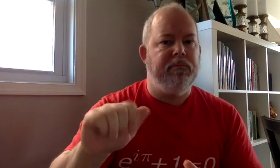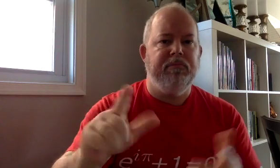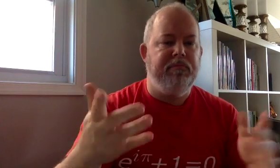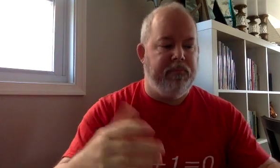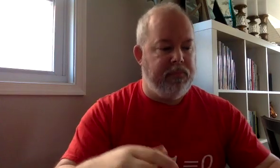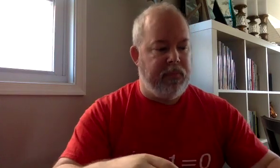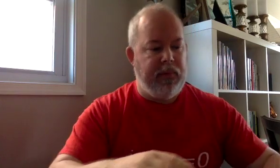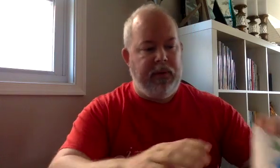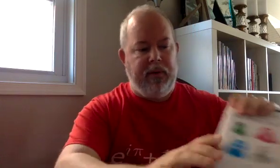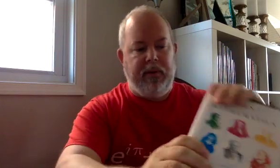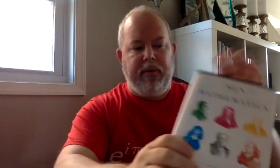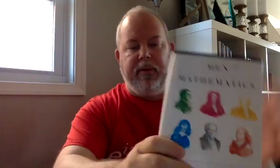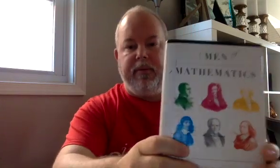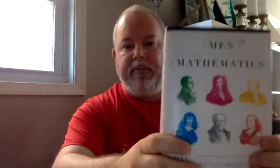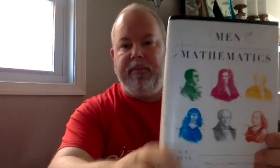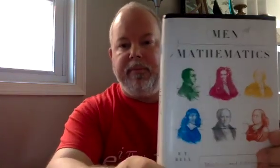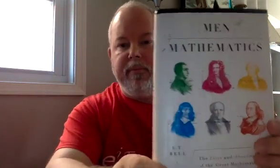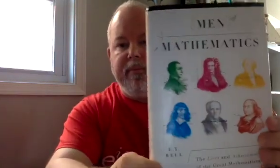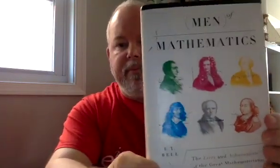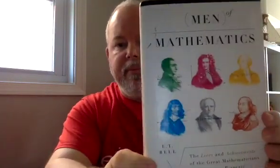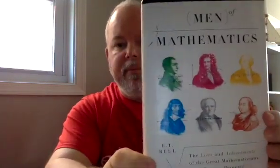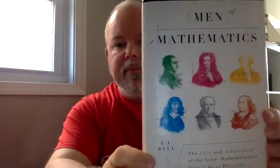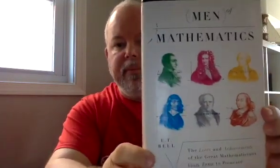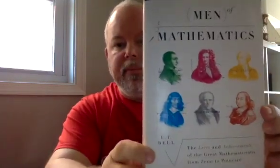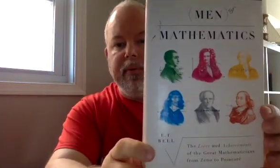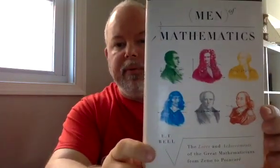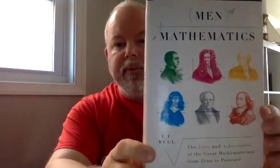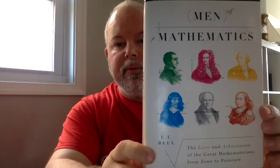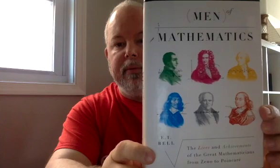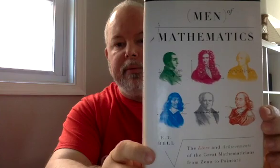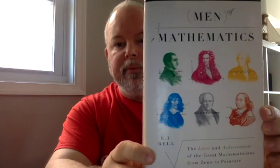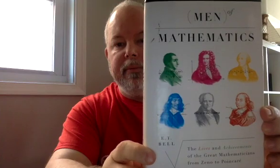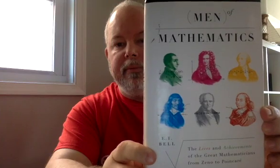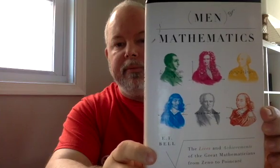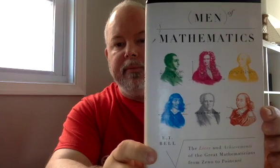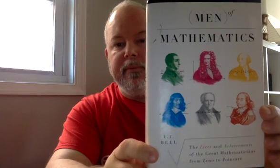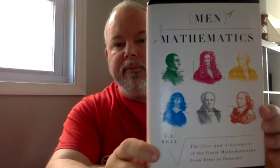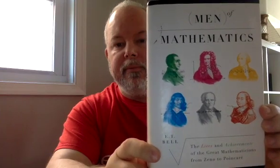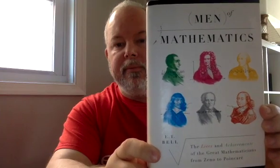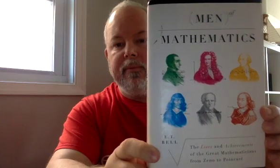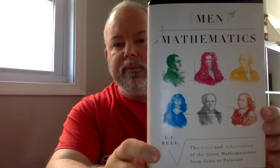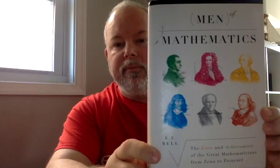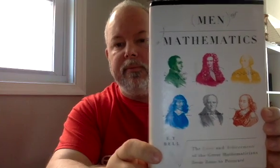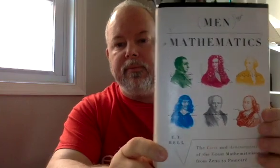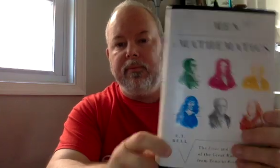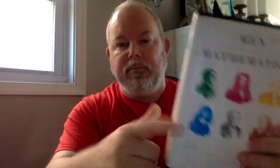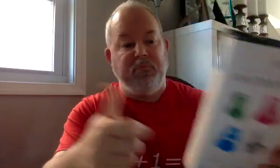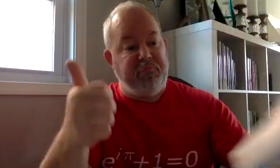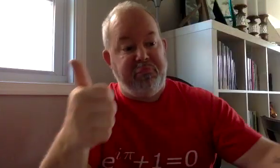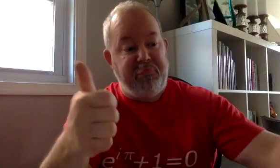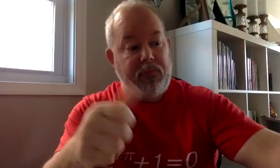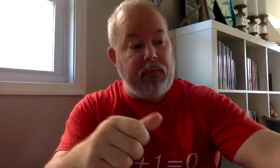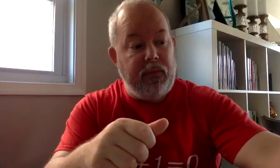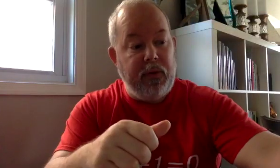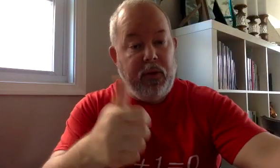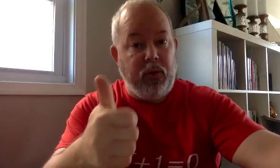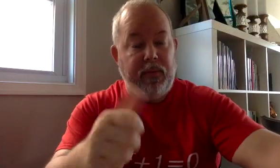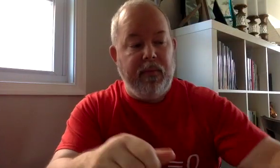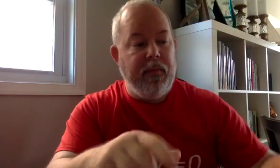rocket, hit right by the front door, making evacuations more difficult, more dangerous. There was no